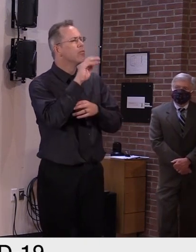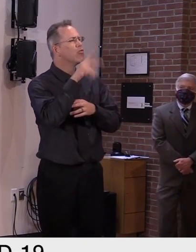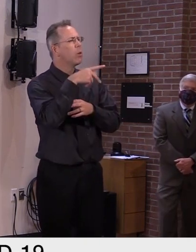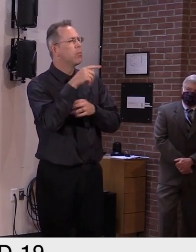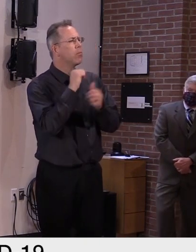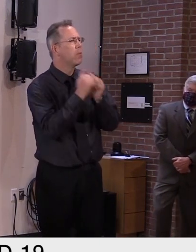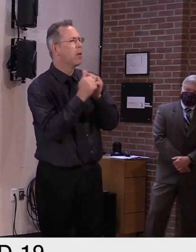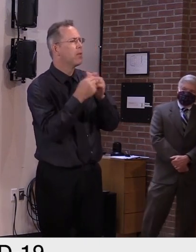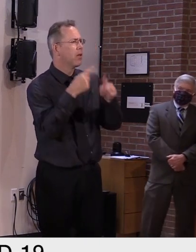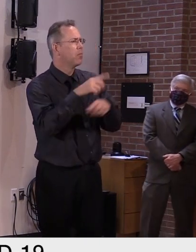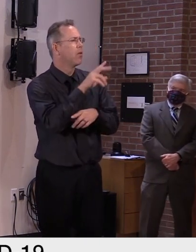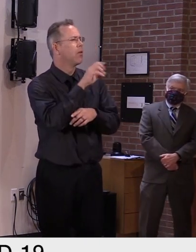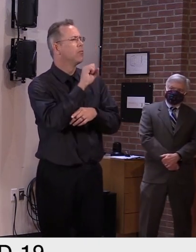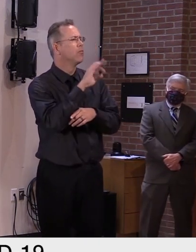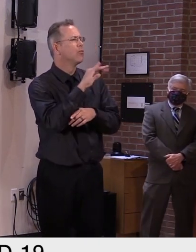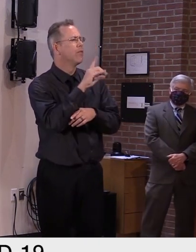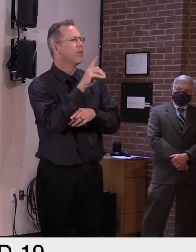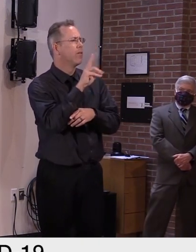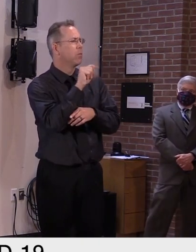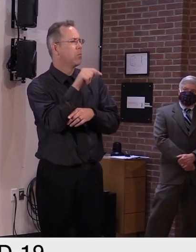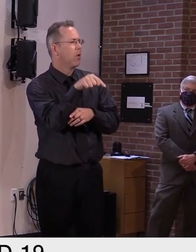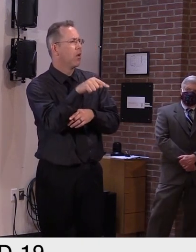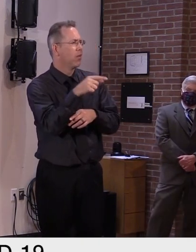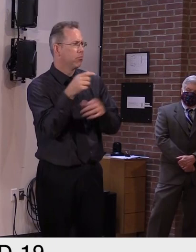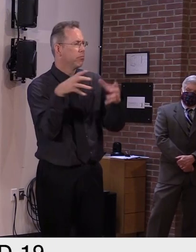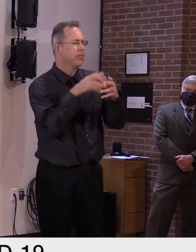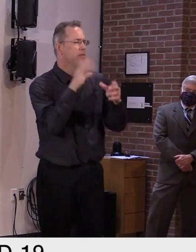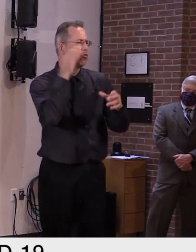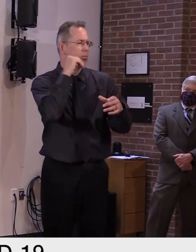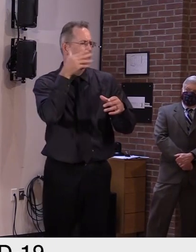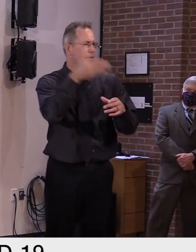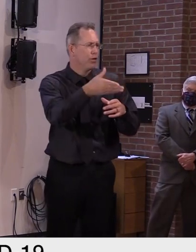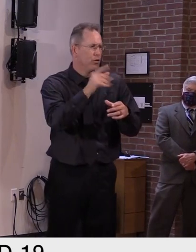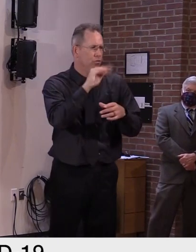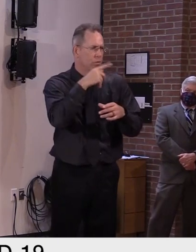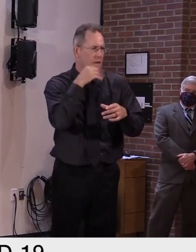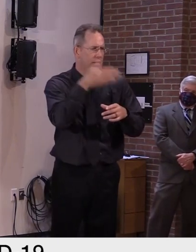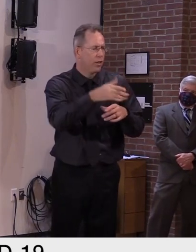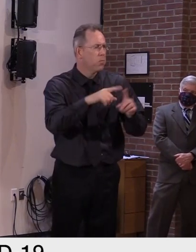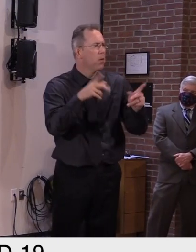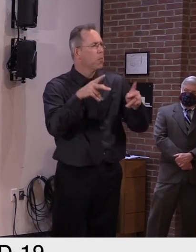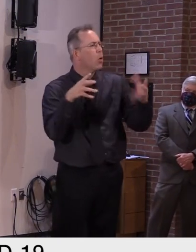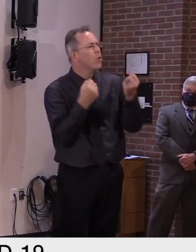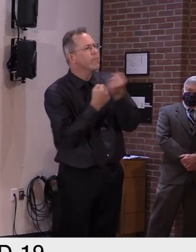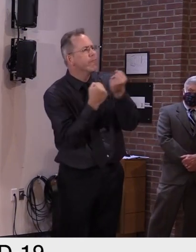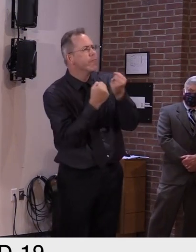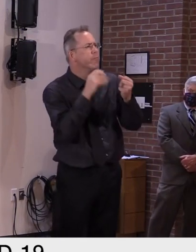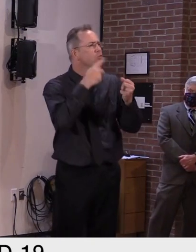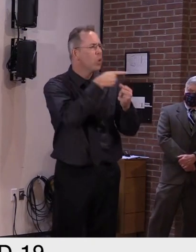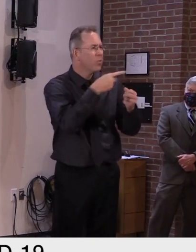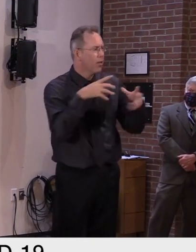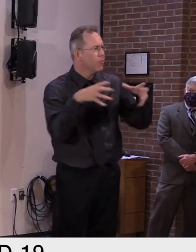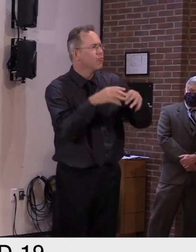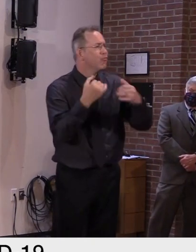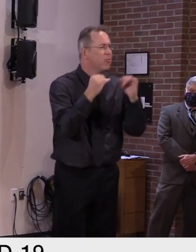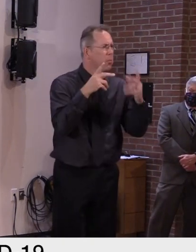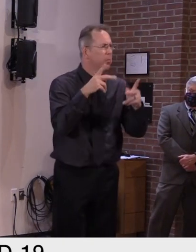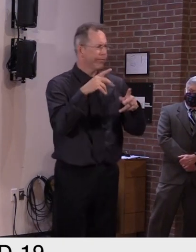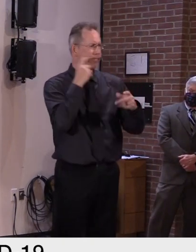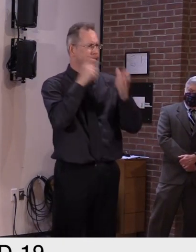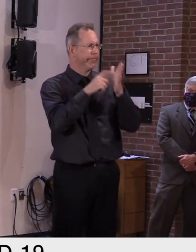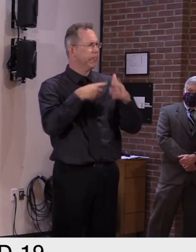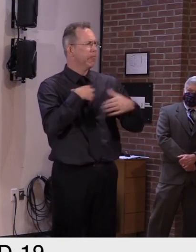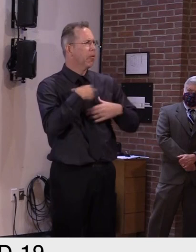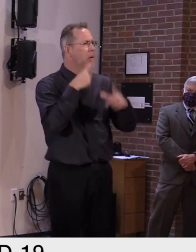I wasn't aware of that rally in Springfield, Erin, but I have, you know, obviously what we've